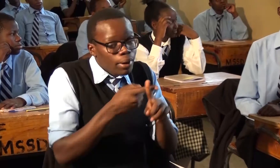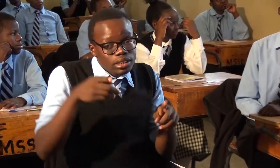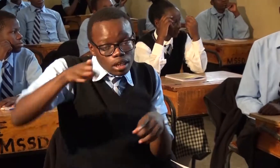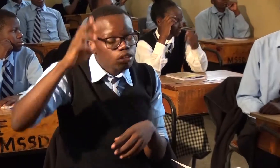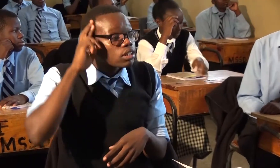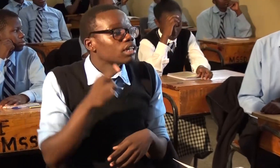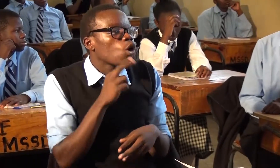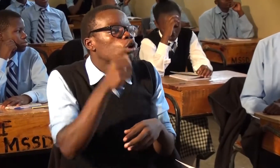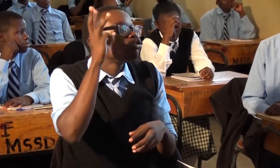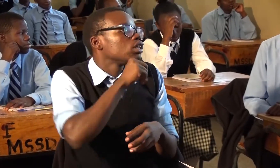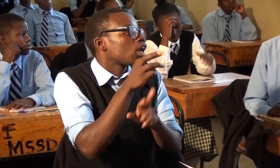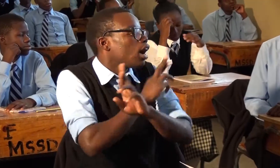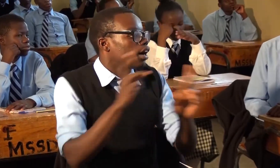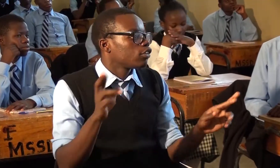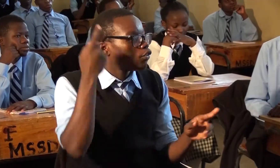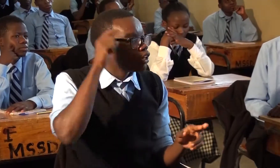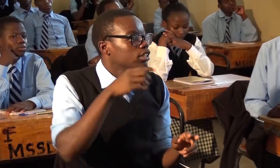But there's a way to get a life for me.